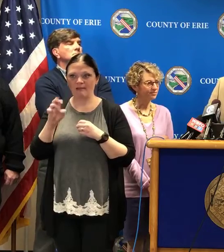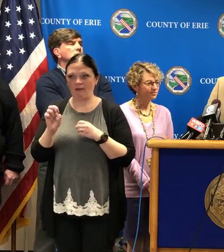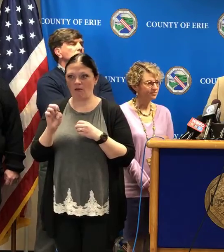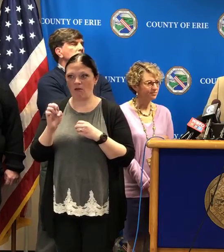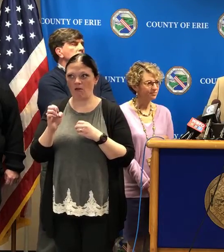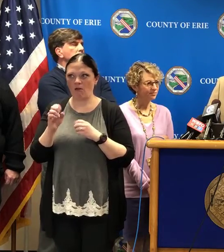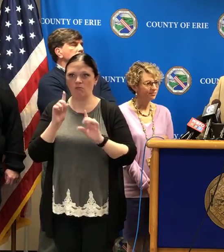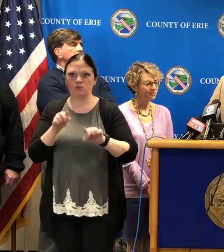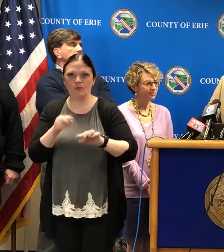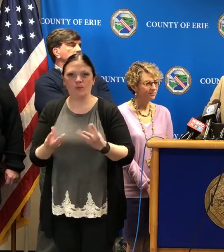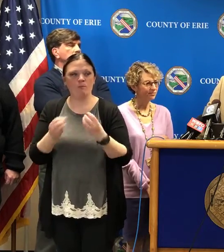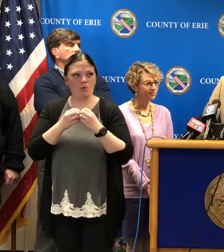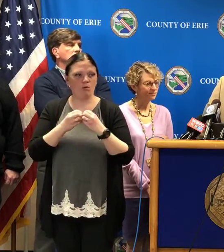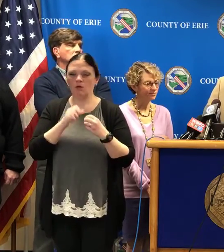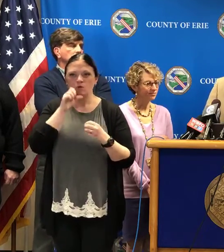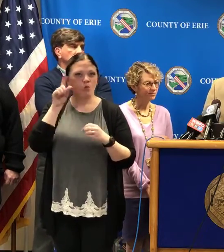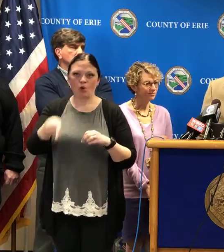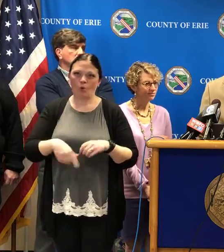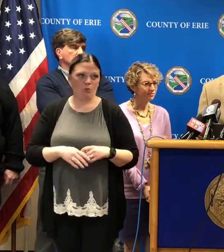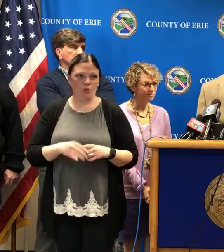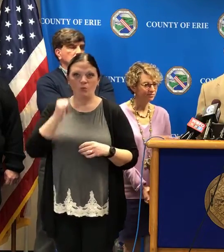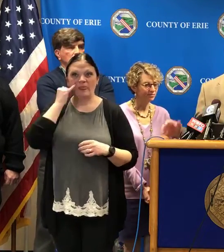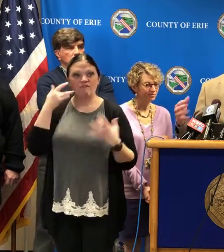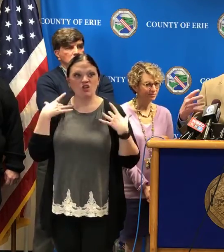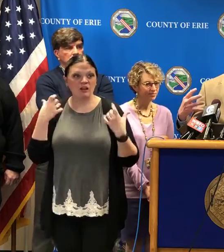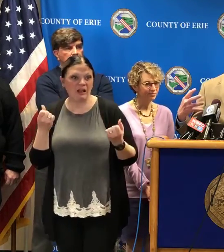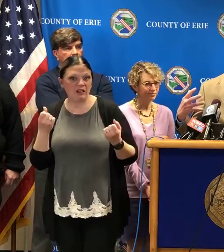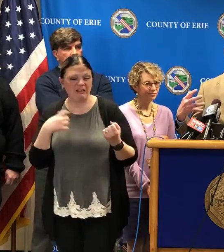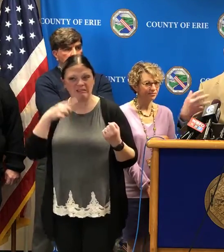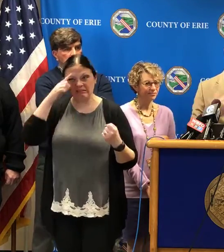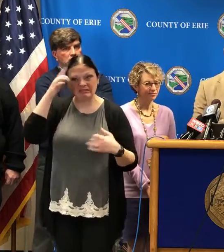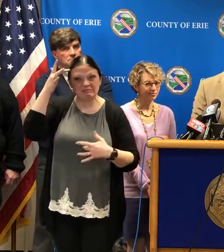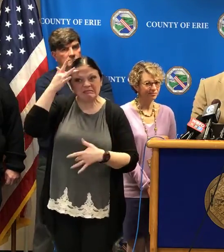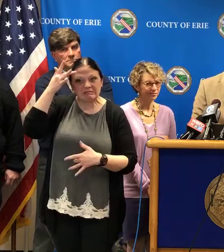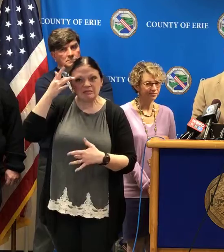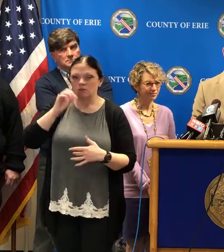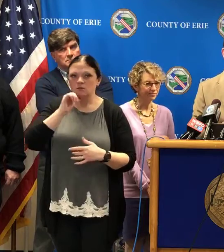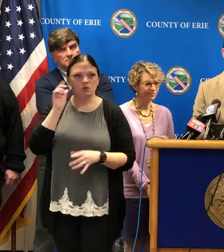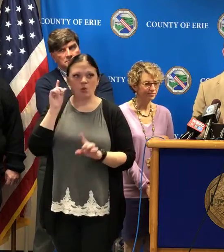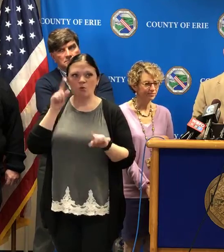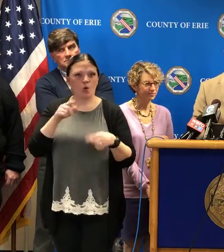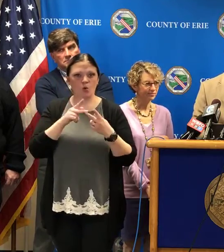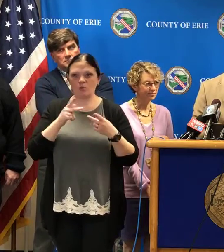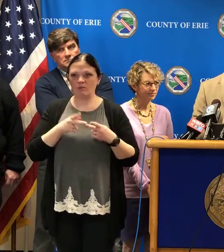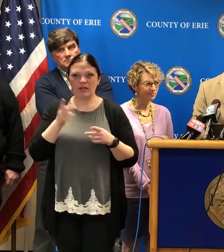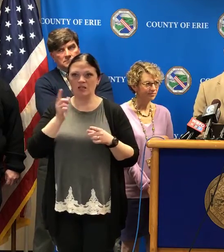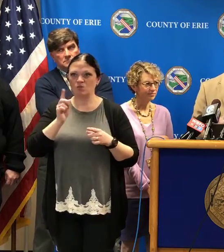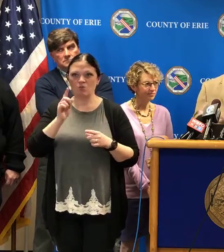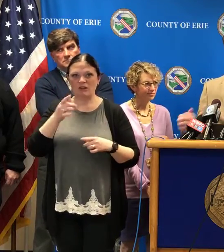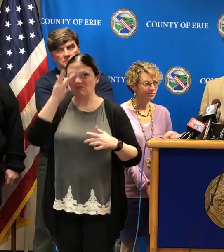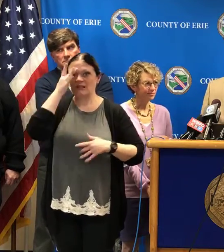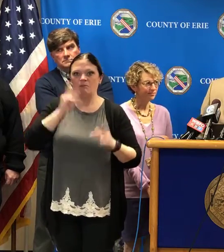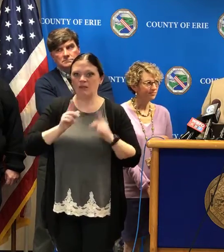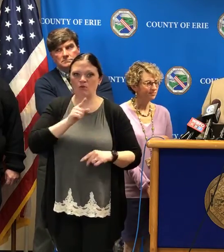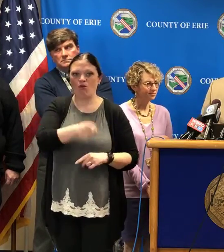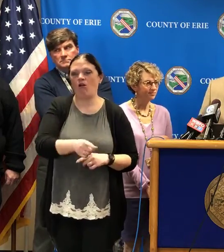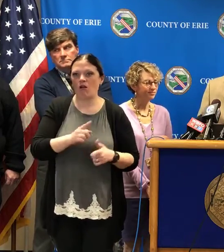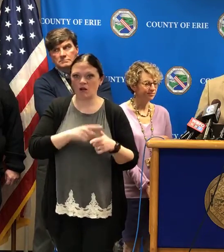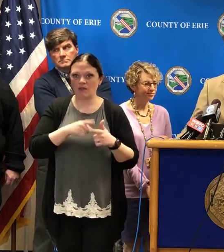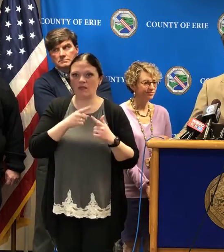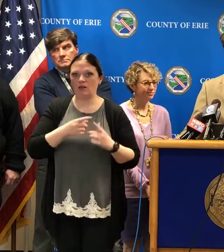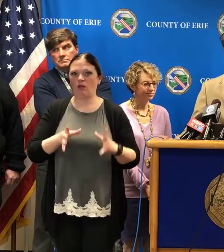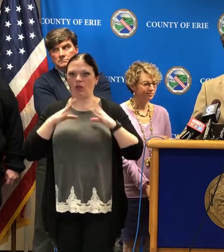to go. If you are healthy but you think you're sick, you don't want to go to a place where there could be people who are sick and then you infect